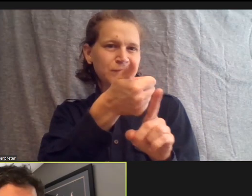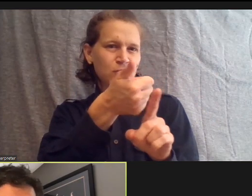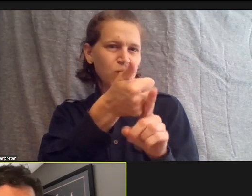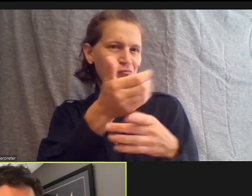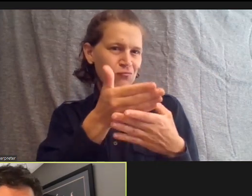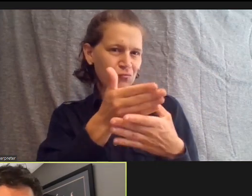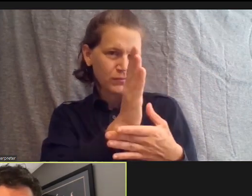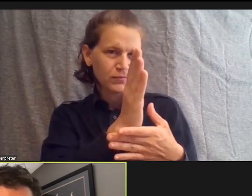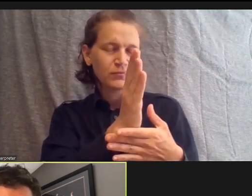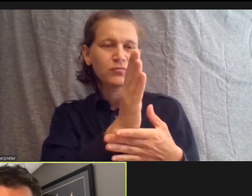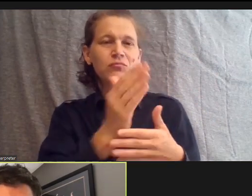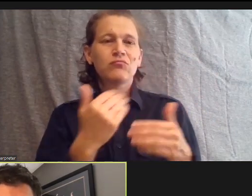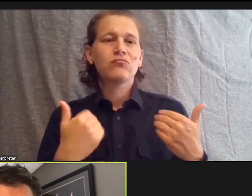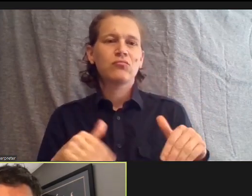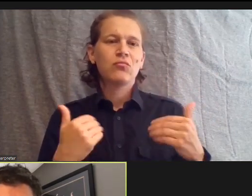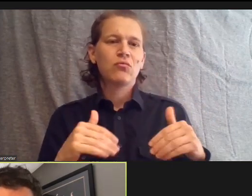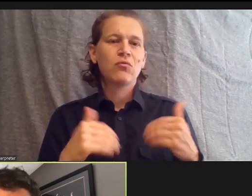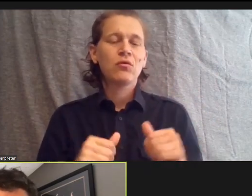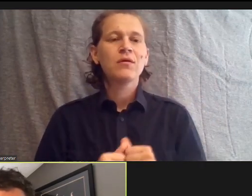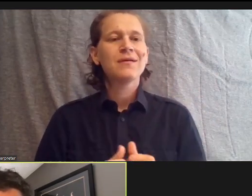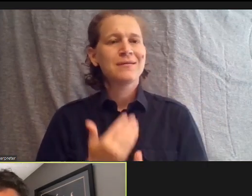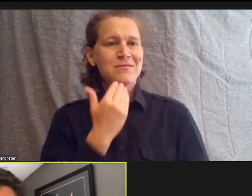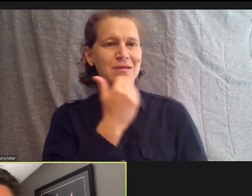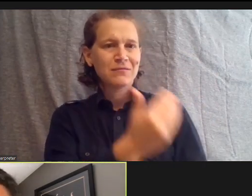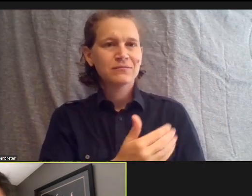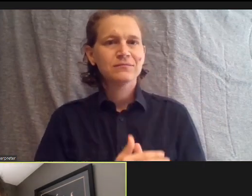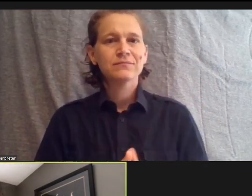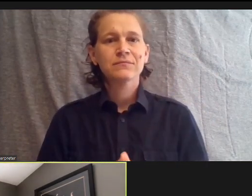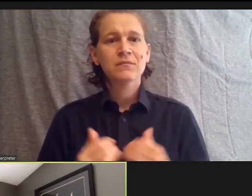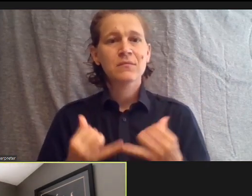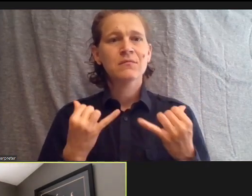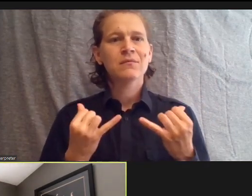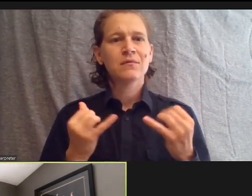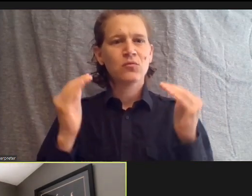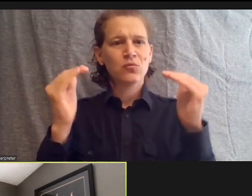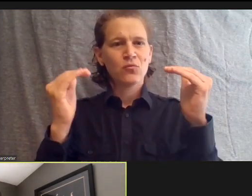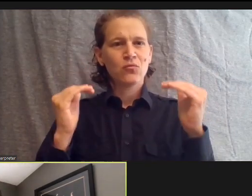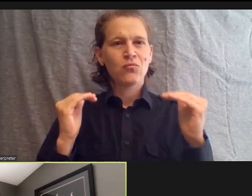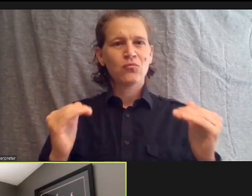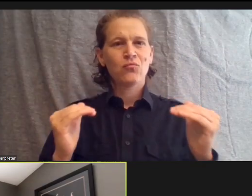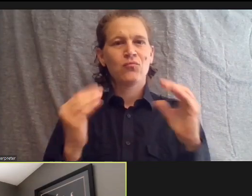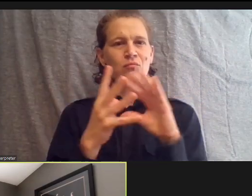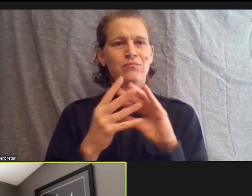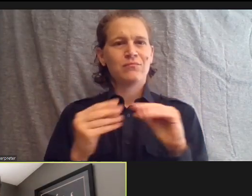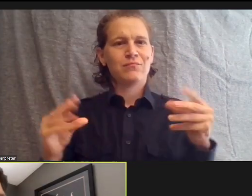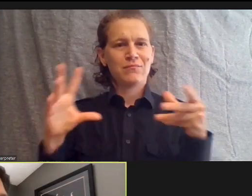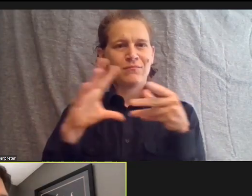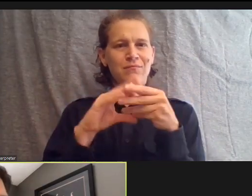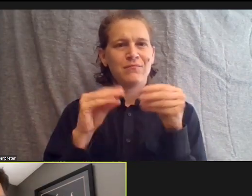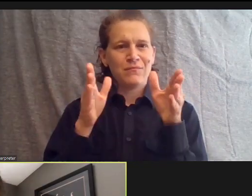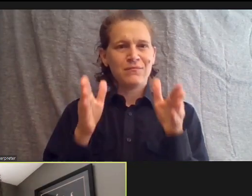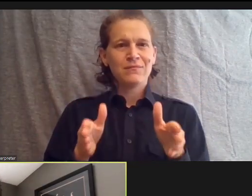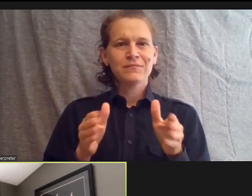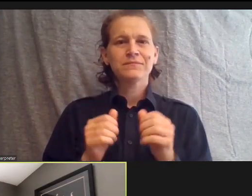rights, actually. Well, thank you for that. And now we're going to move on with our next storyteller,